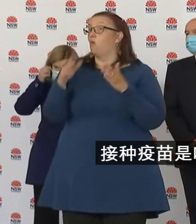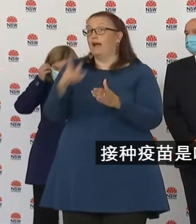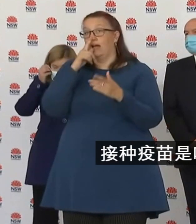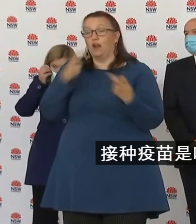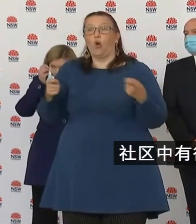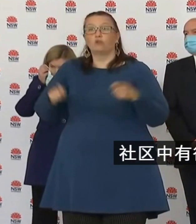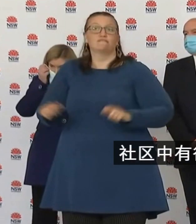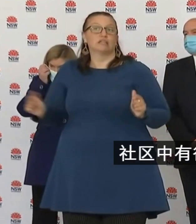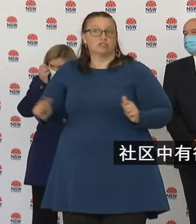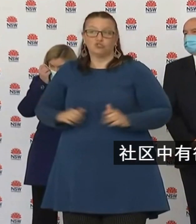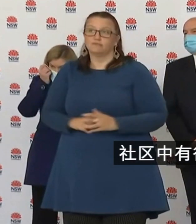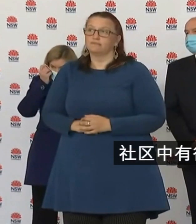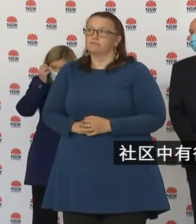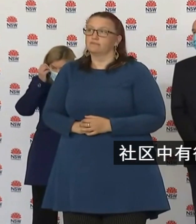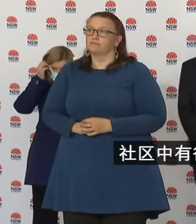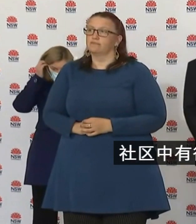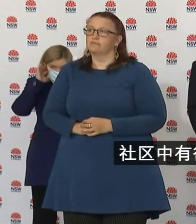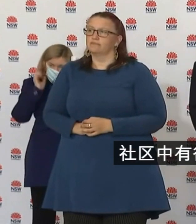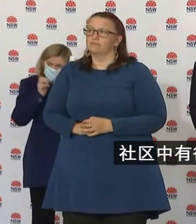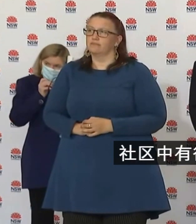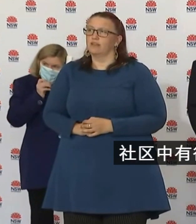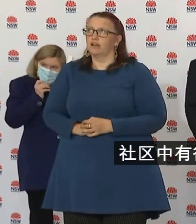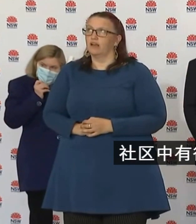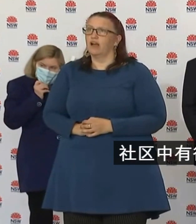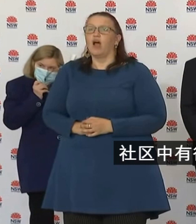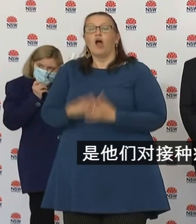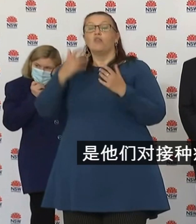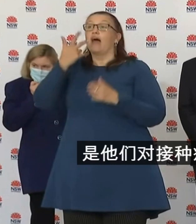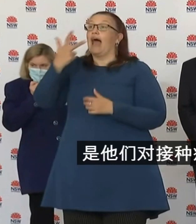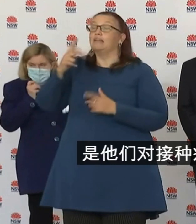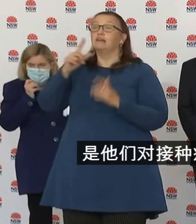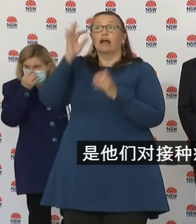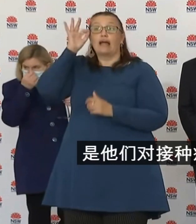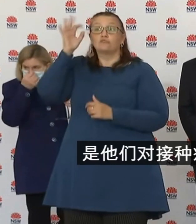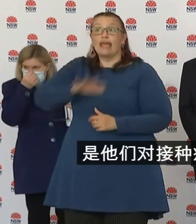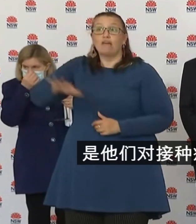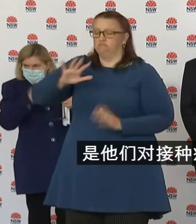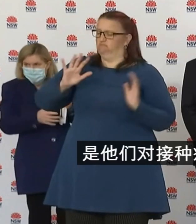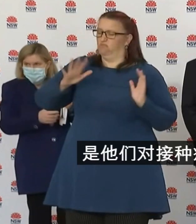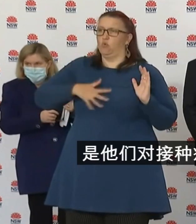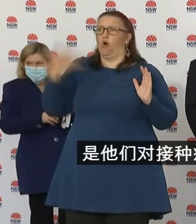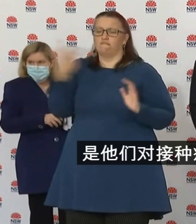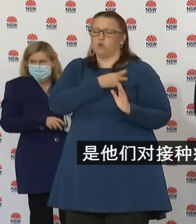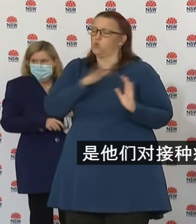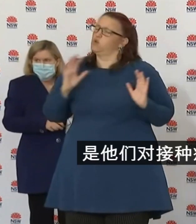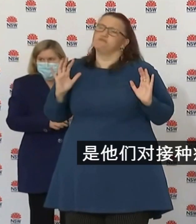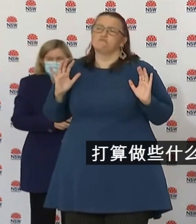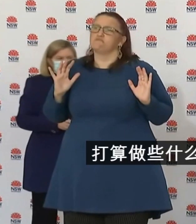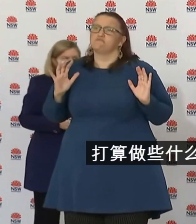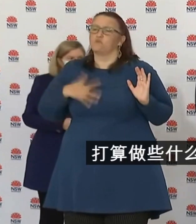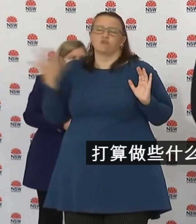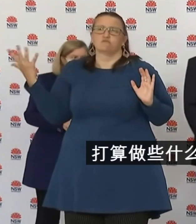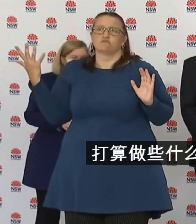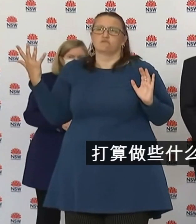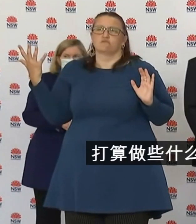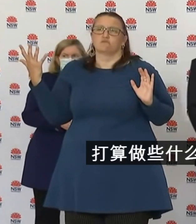we're hearing from a lot of people in the community, particularly in the hotspot areas, is that they are not interested in getting a vaccination. So what are you going